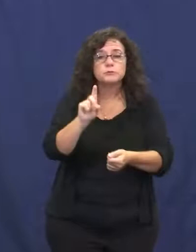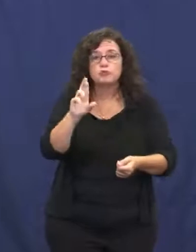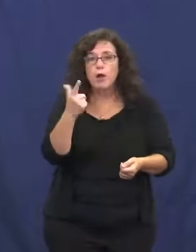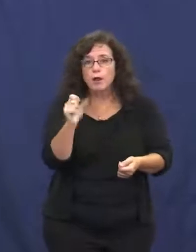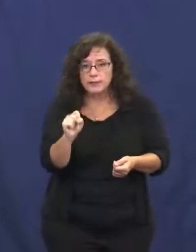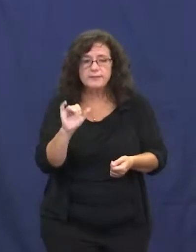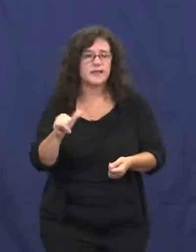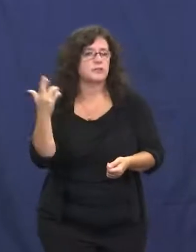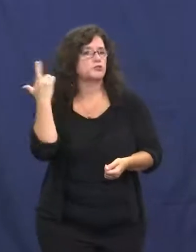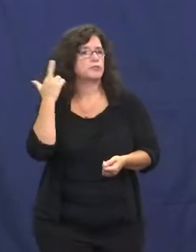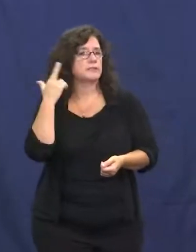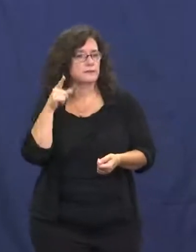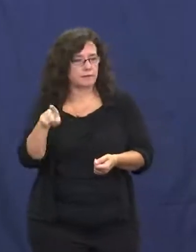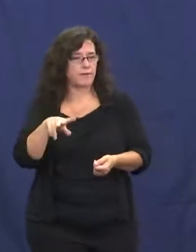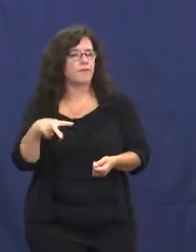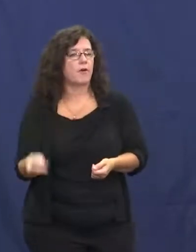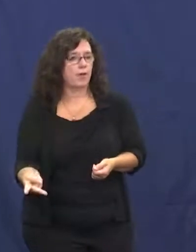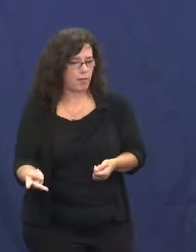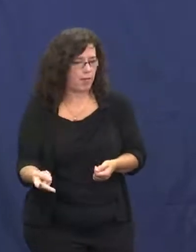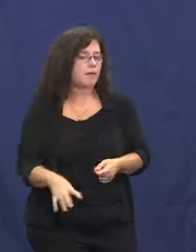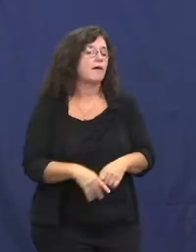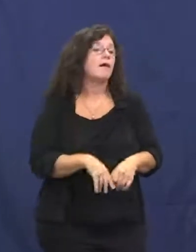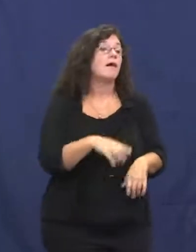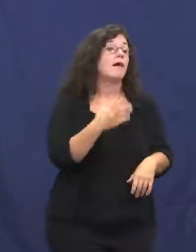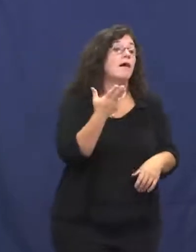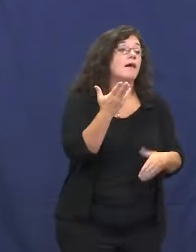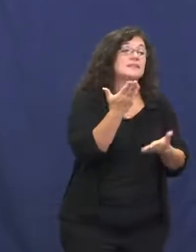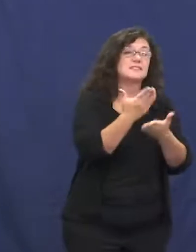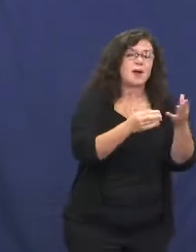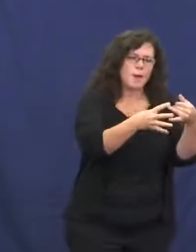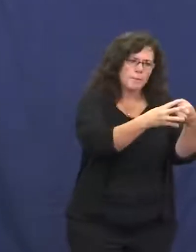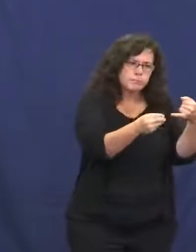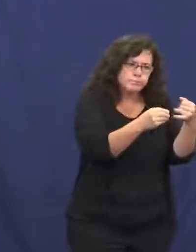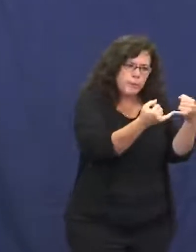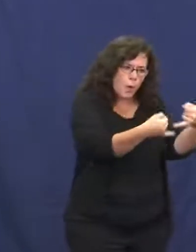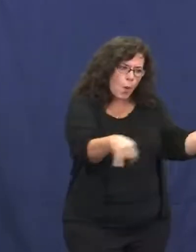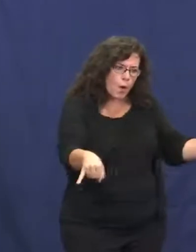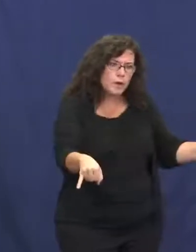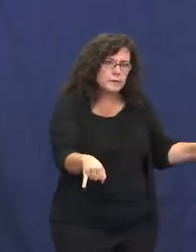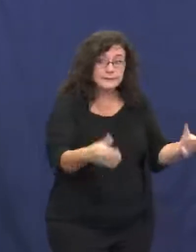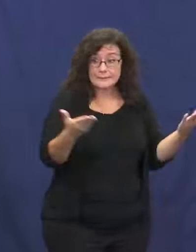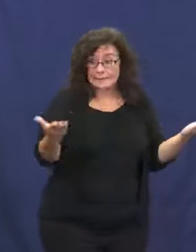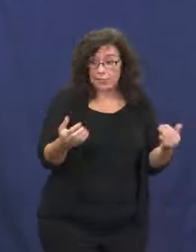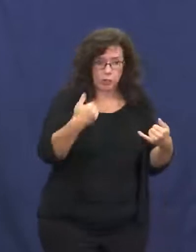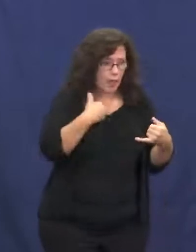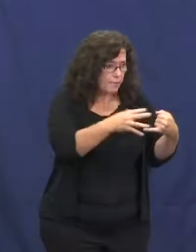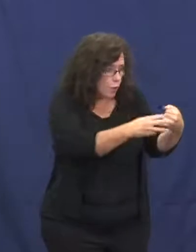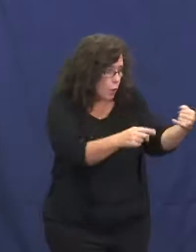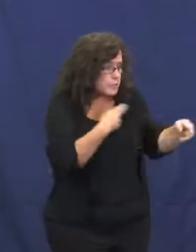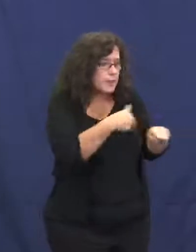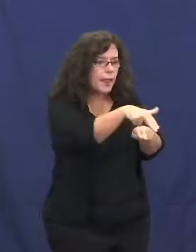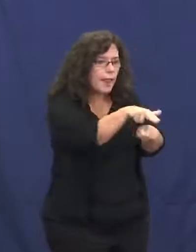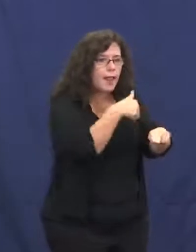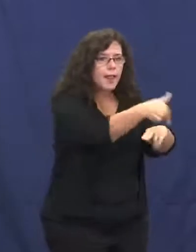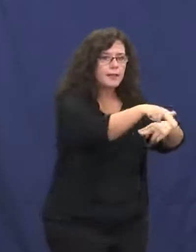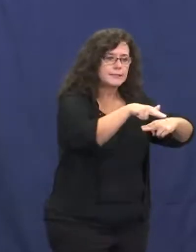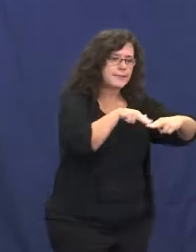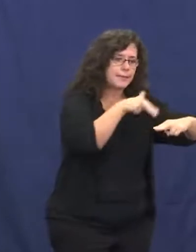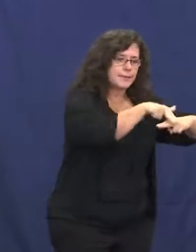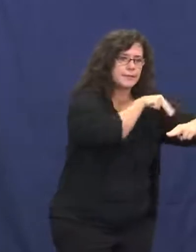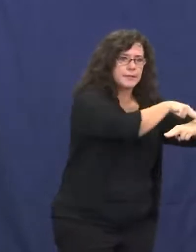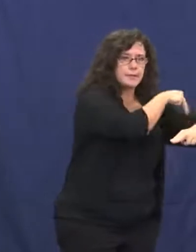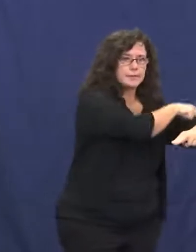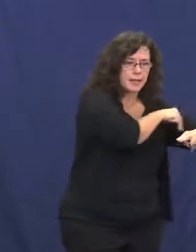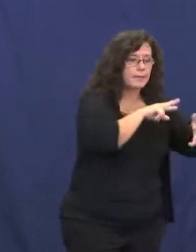Improper extension cords. For example, we have extension cords on the floor over here. They're taped down nicely, but at home they may not be taped, and individuals